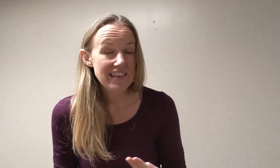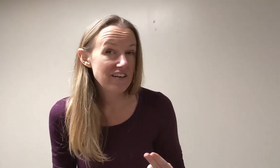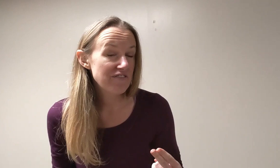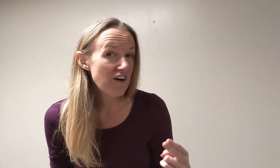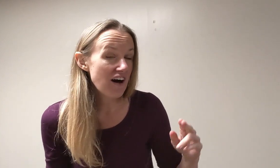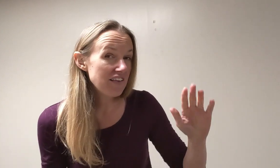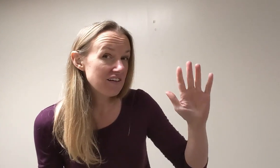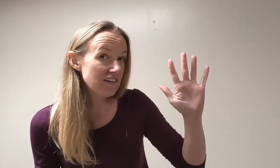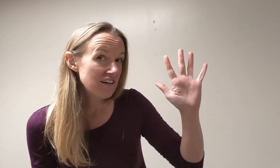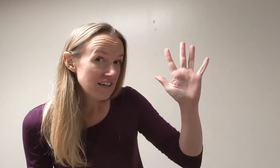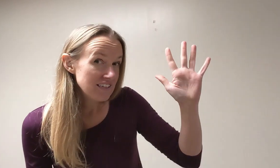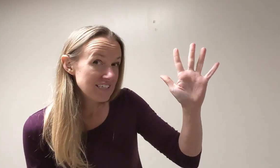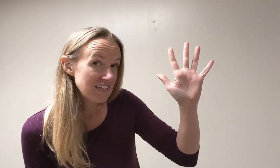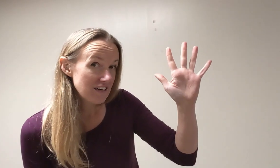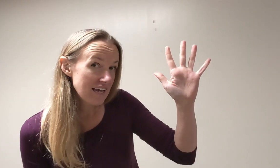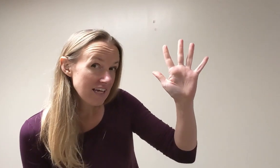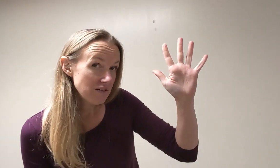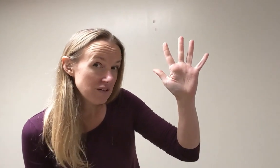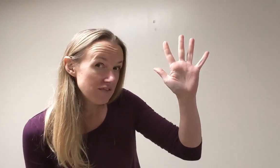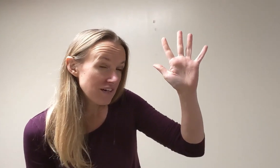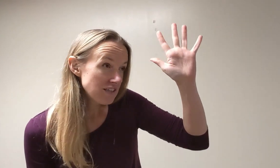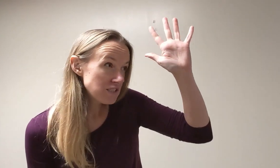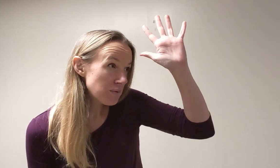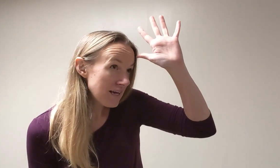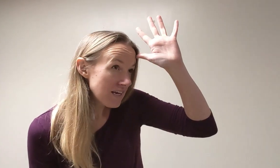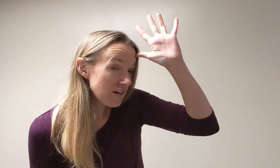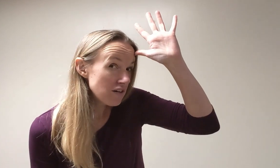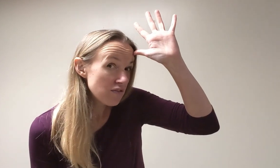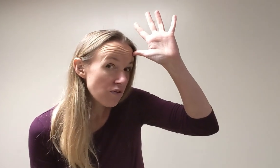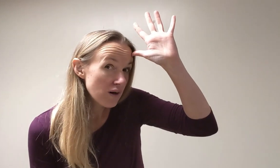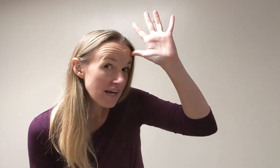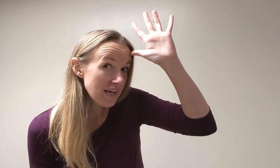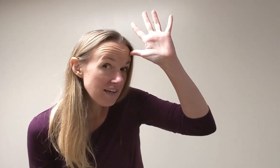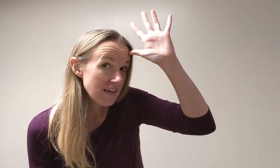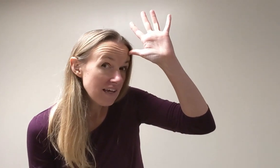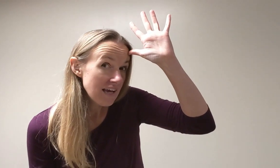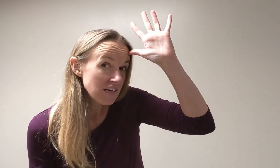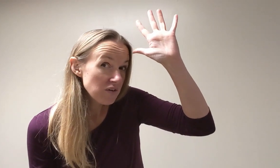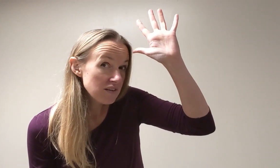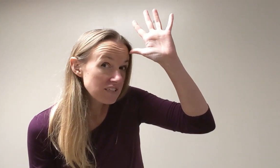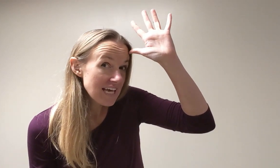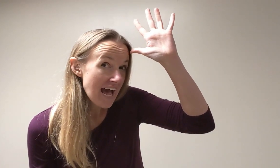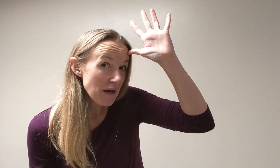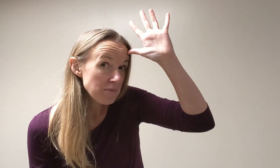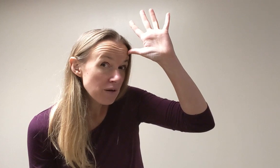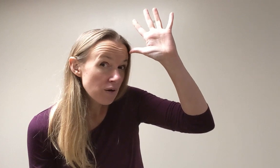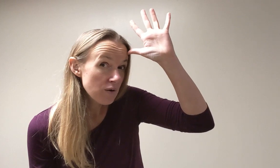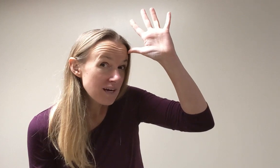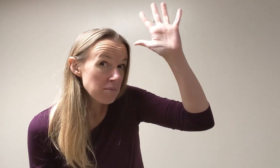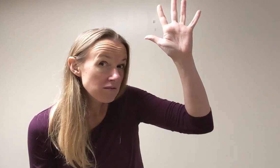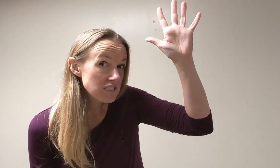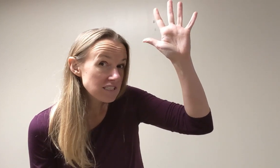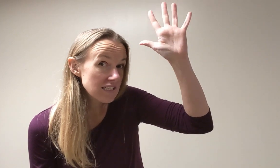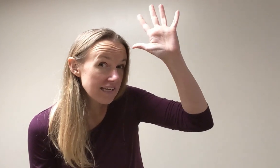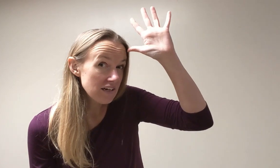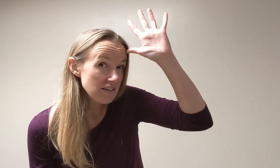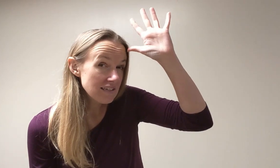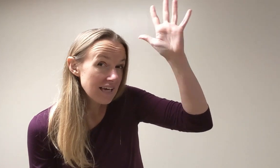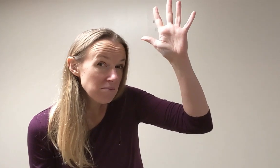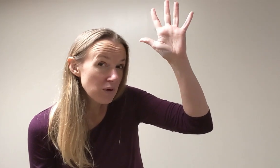then Father, you take your hand with your fingers spread here at your forehead and you either tap or come out just a little. Okay, both